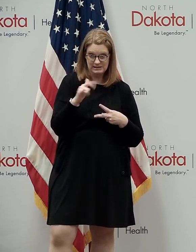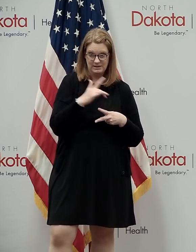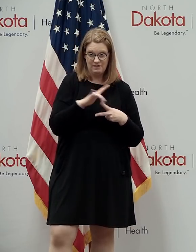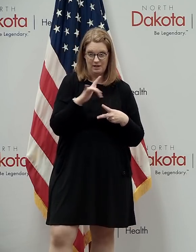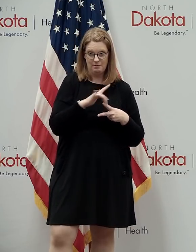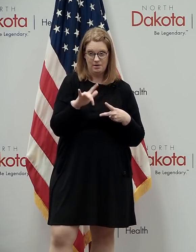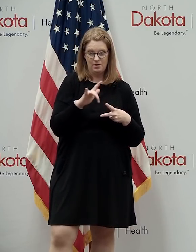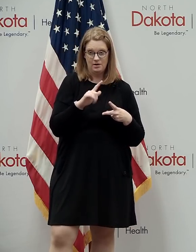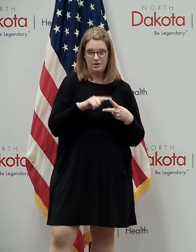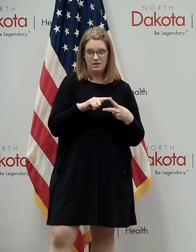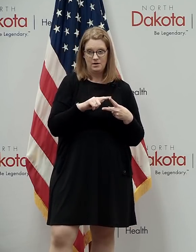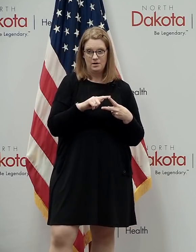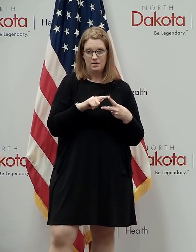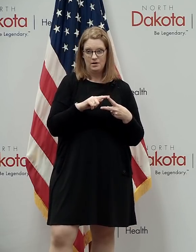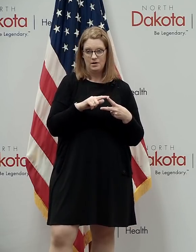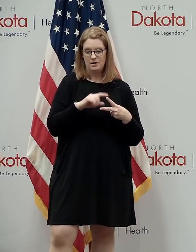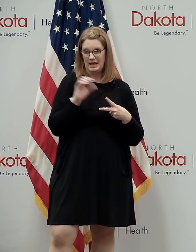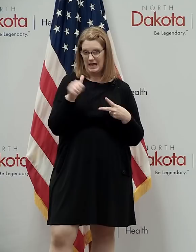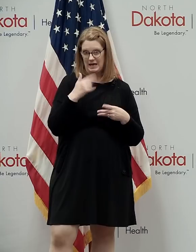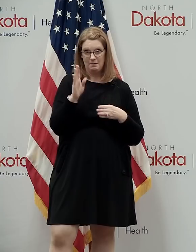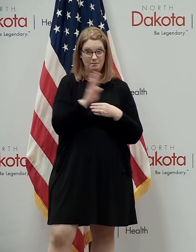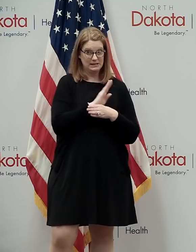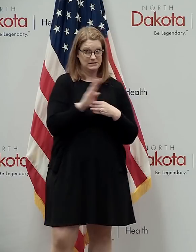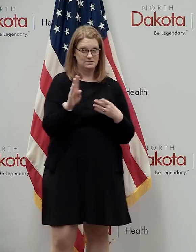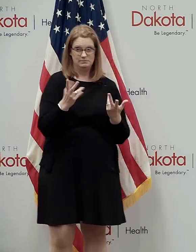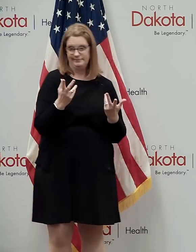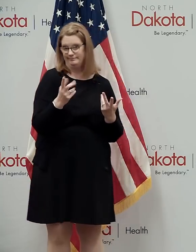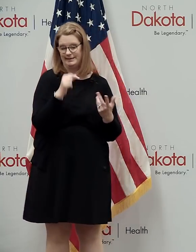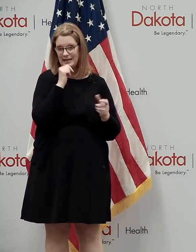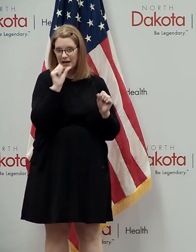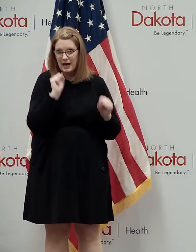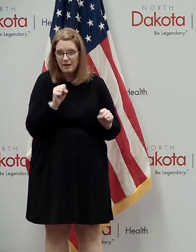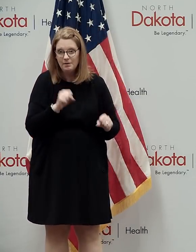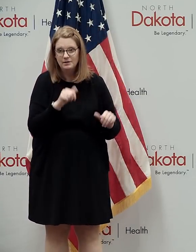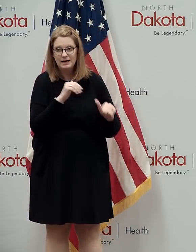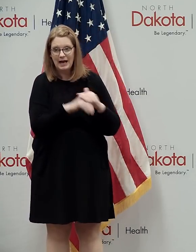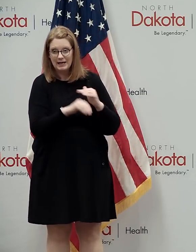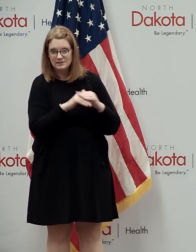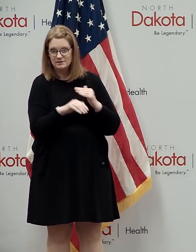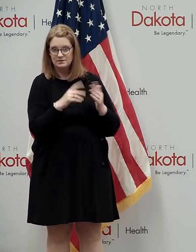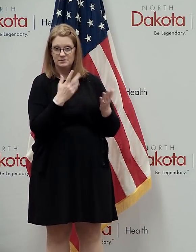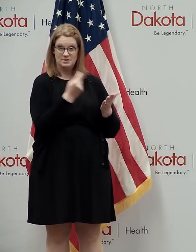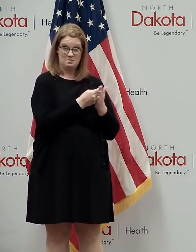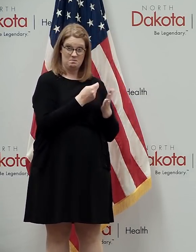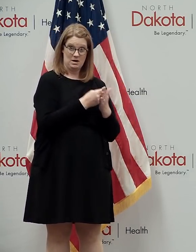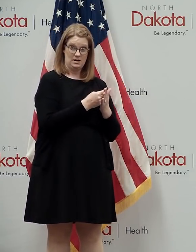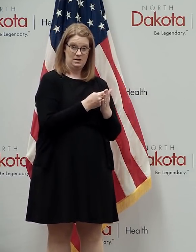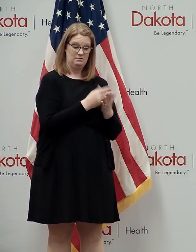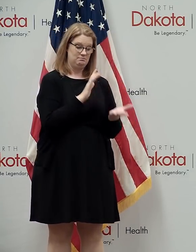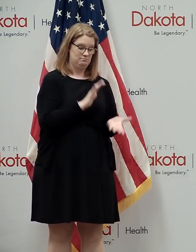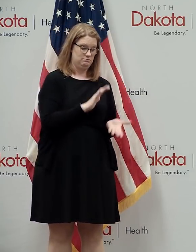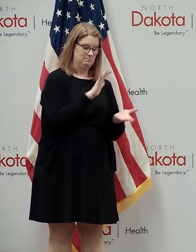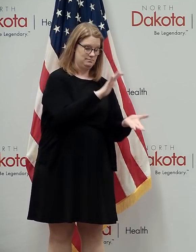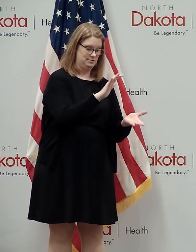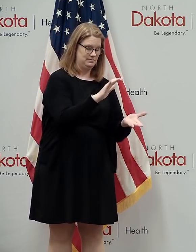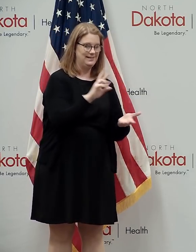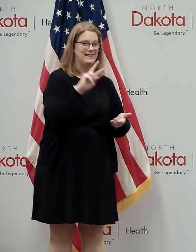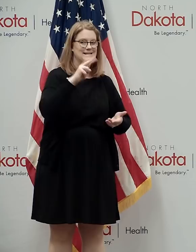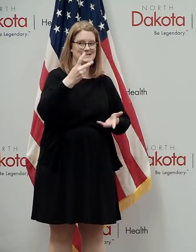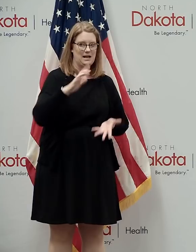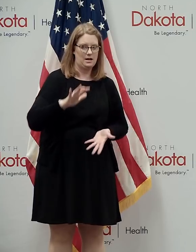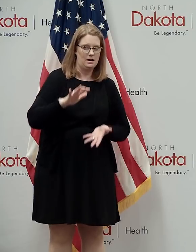funds available. So for any business that wasn't able to access those funds the first time around, I would